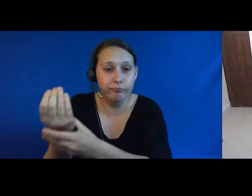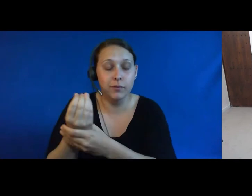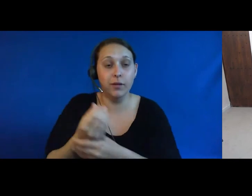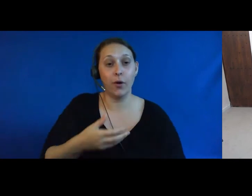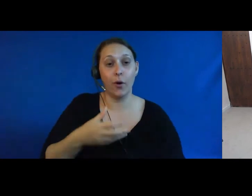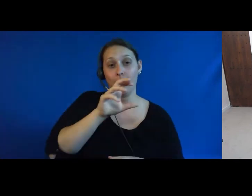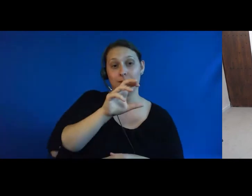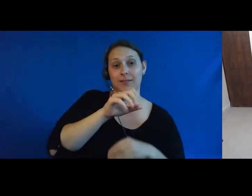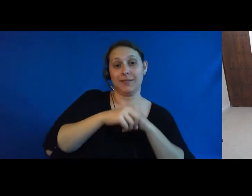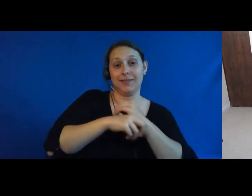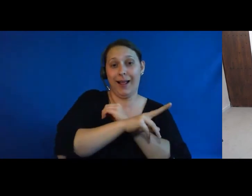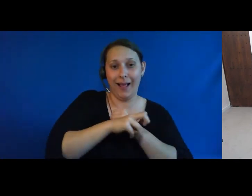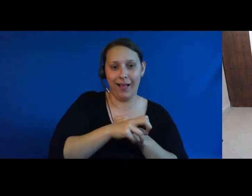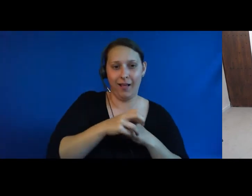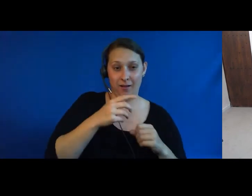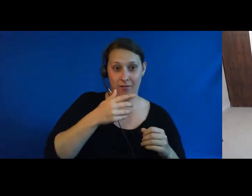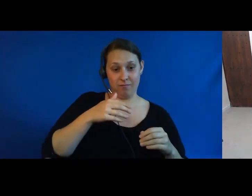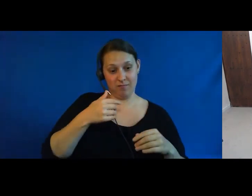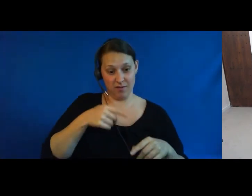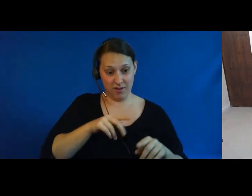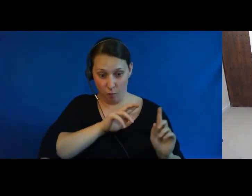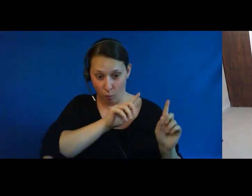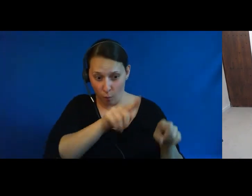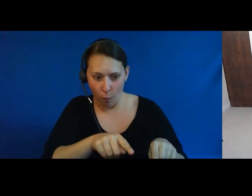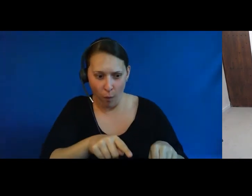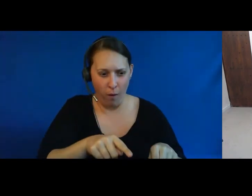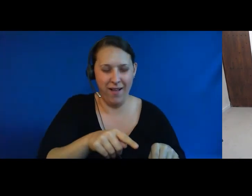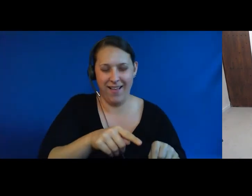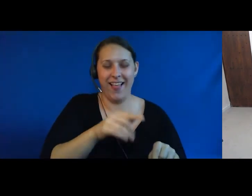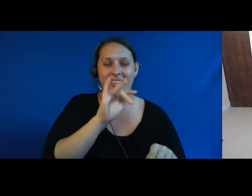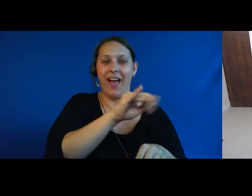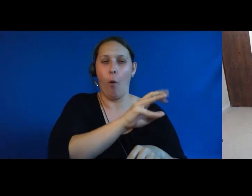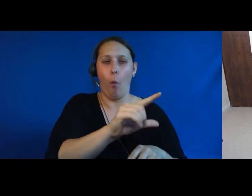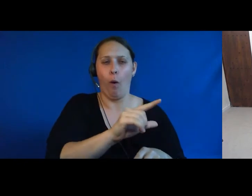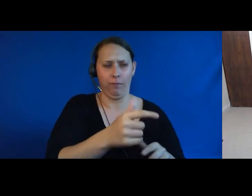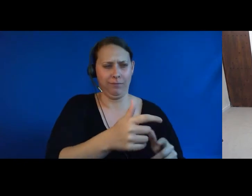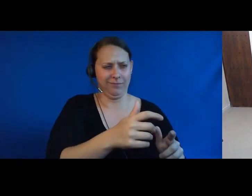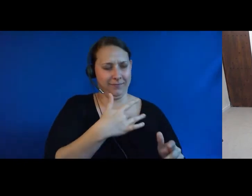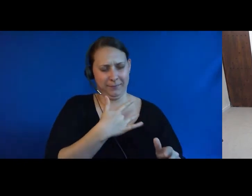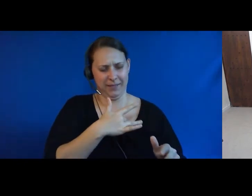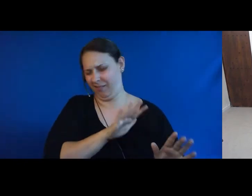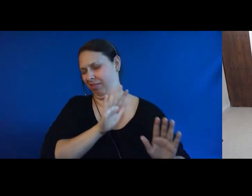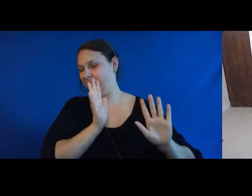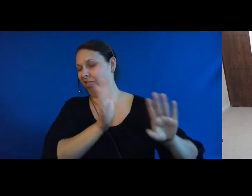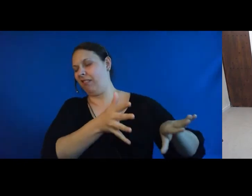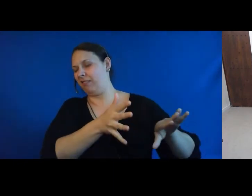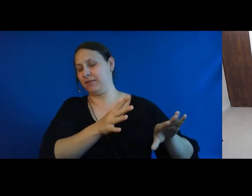snails are discouraged from actually travelling up to the plants to nibble on them.